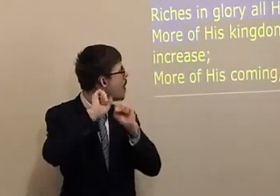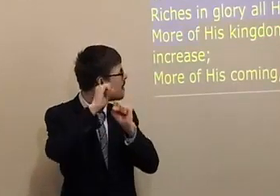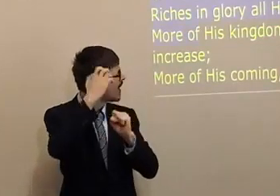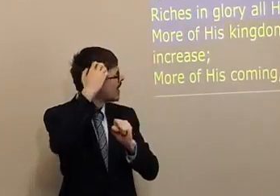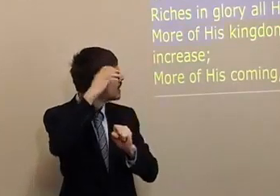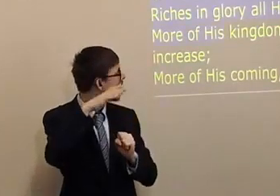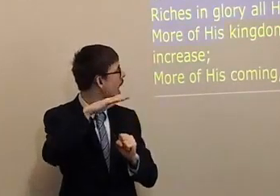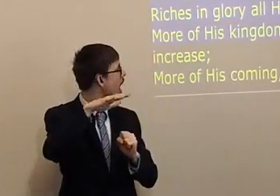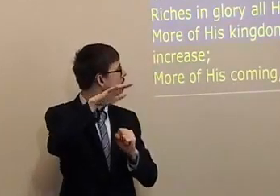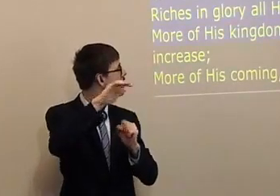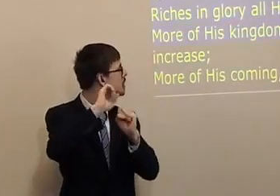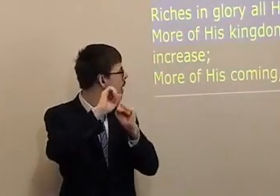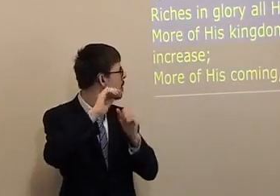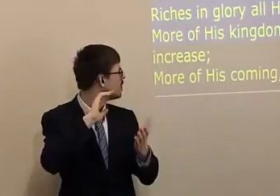For his